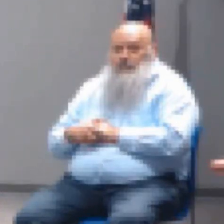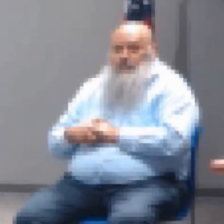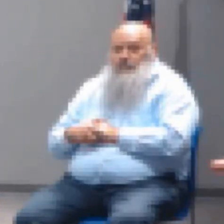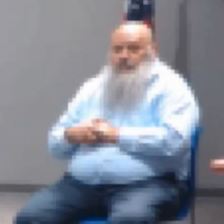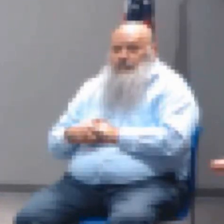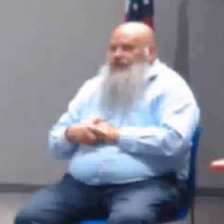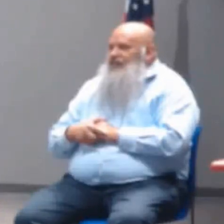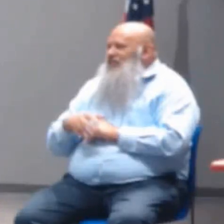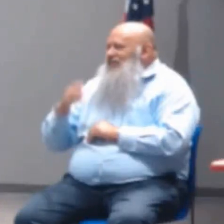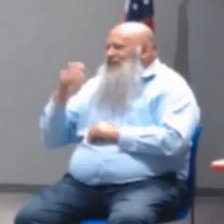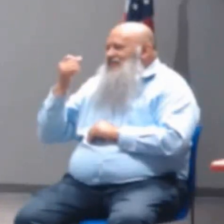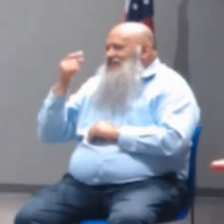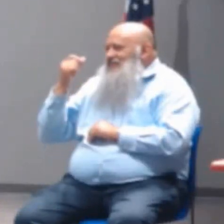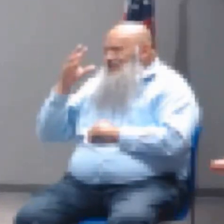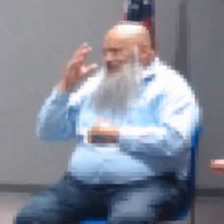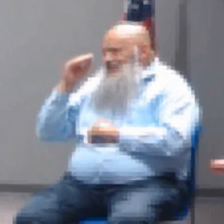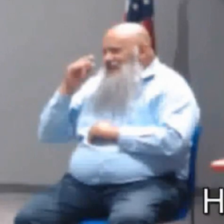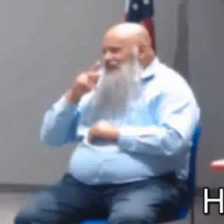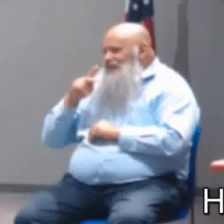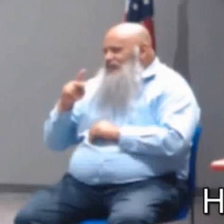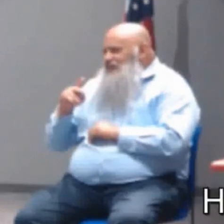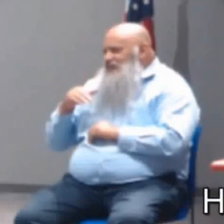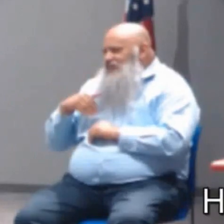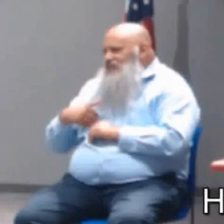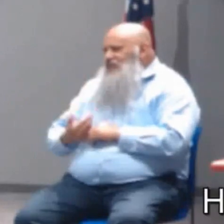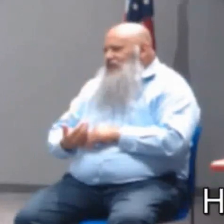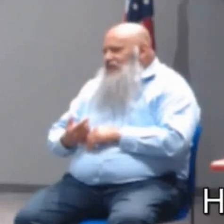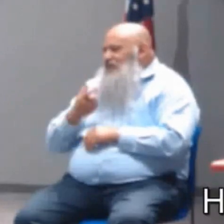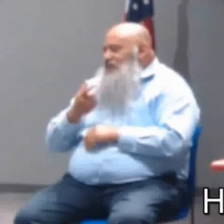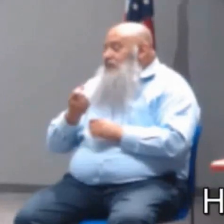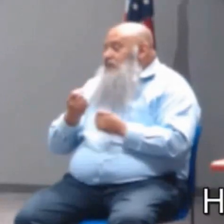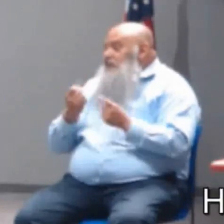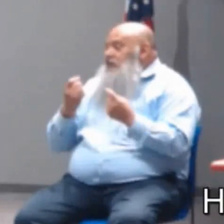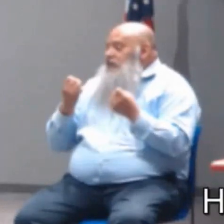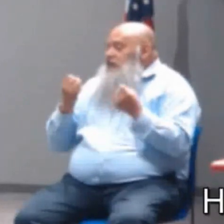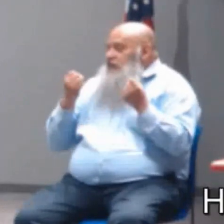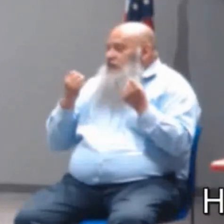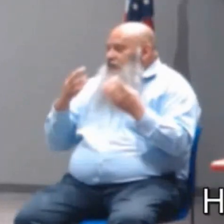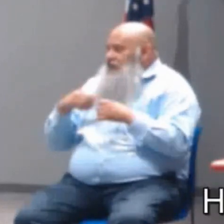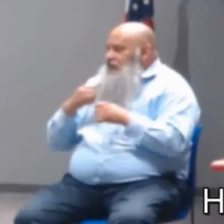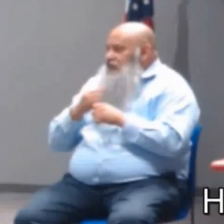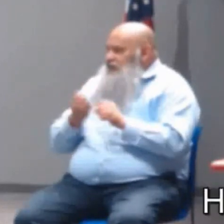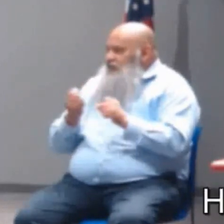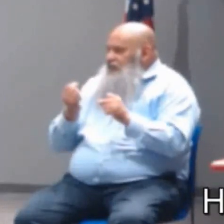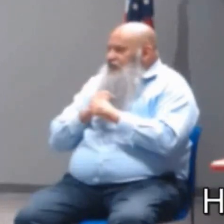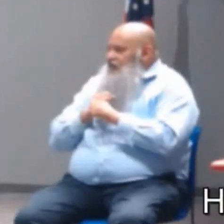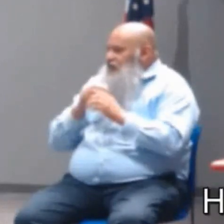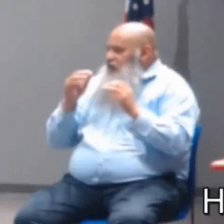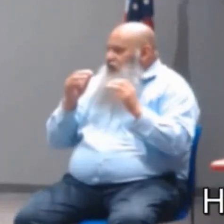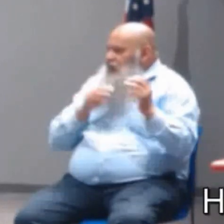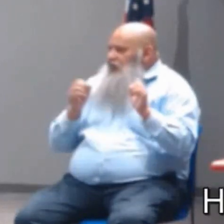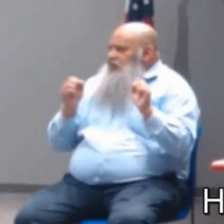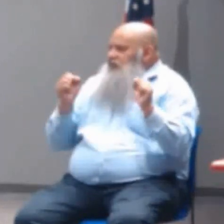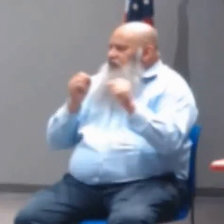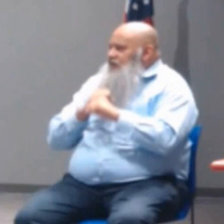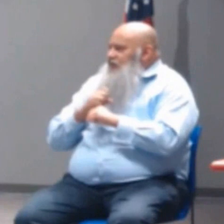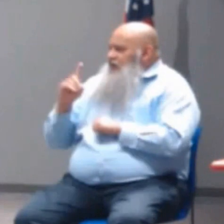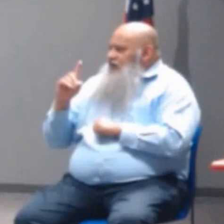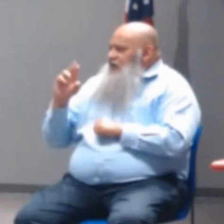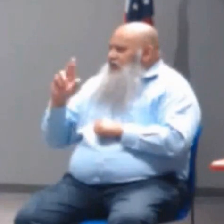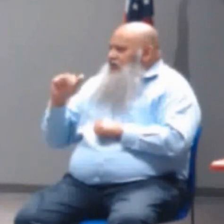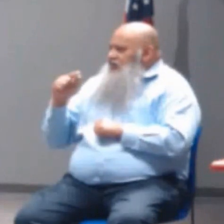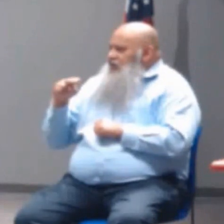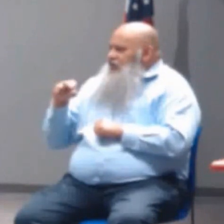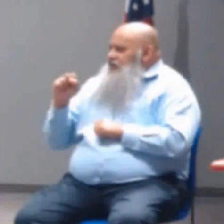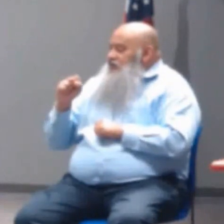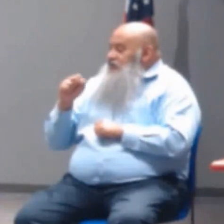The prince was tired. He'd spent so many years fighting wars and fighting dragons.